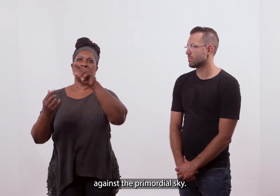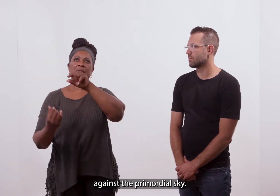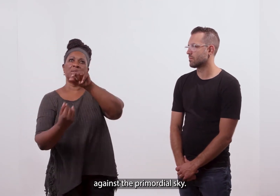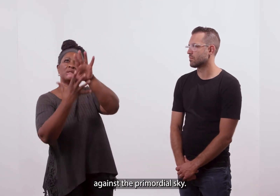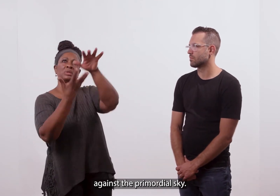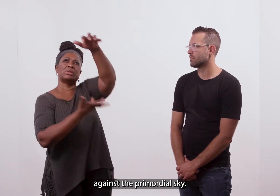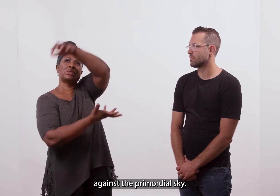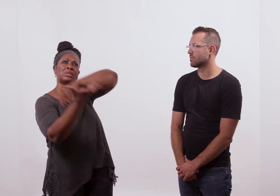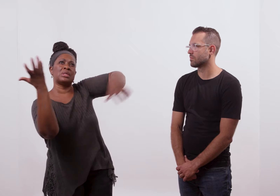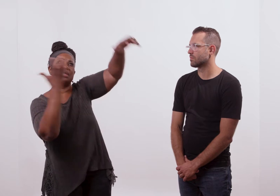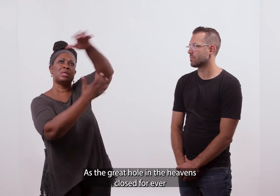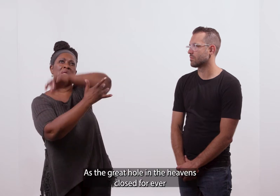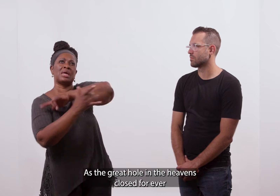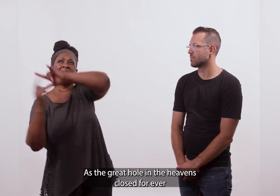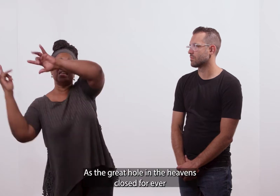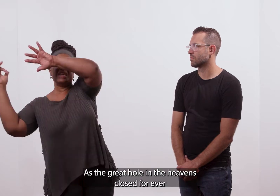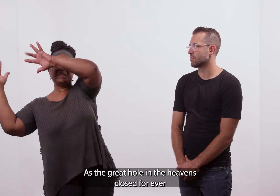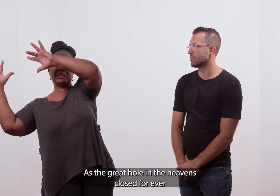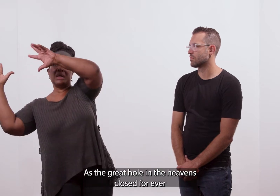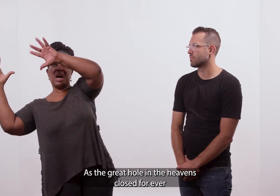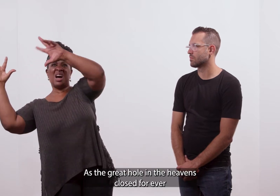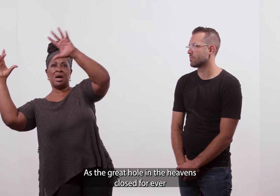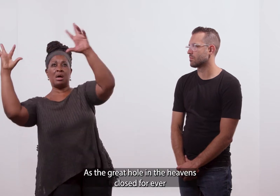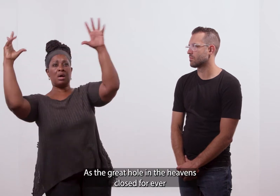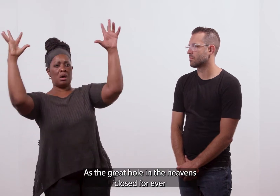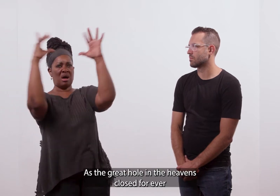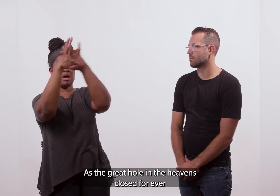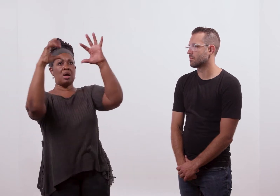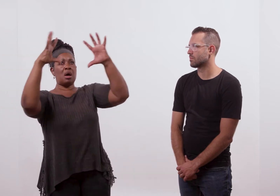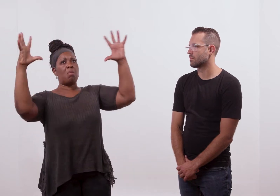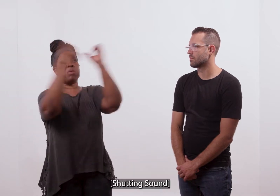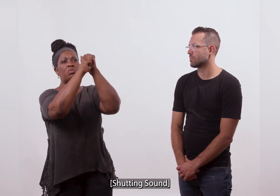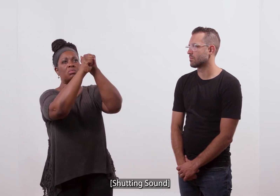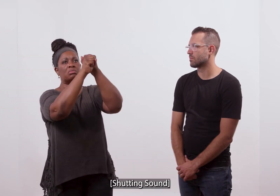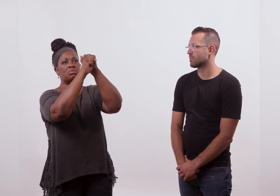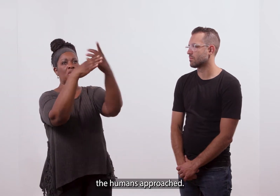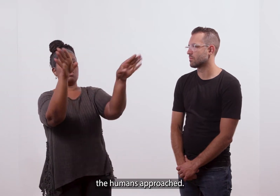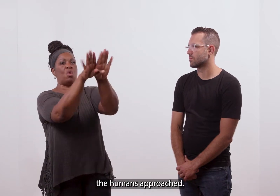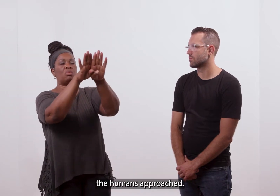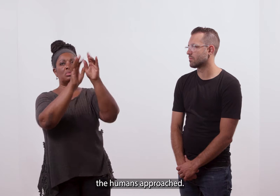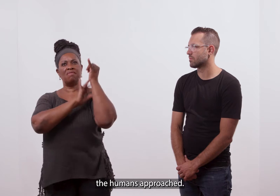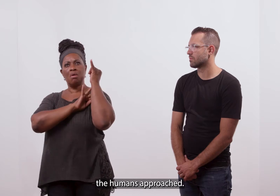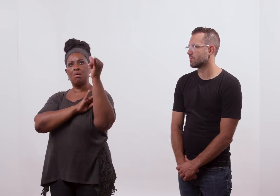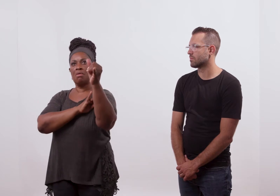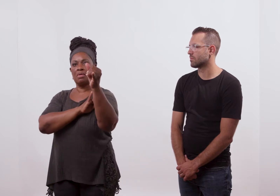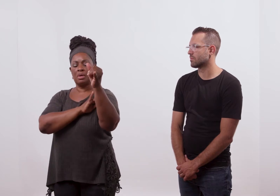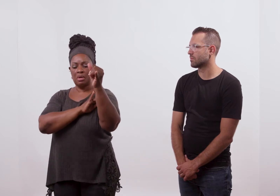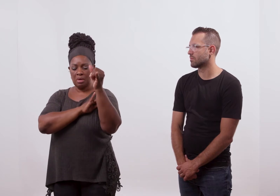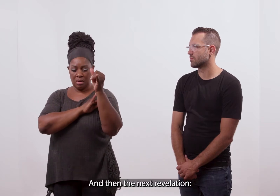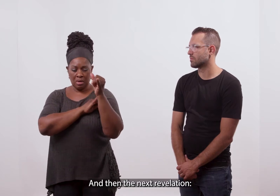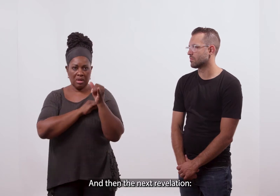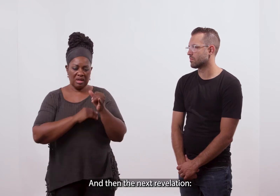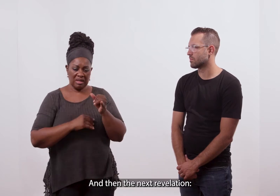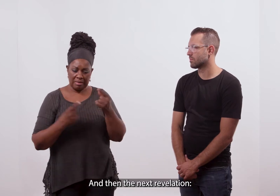primordial sky. As the great hole in the heavens closed forever, the humans approached.